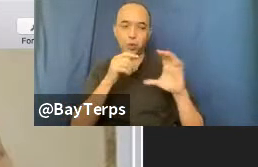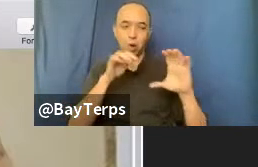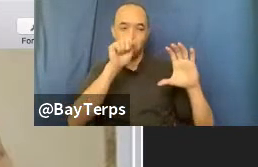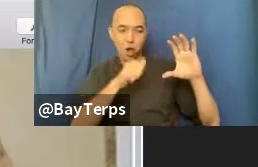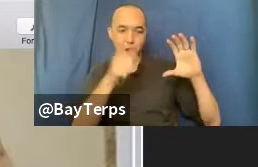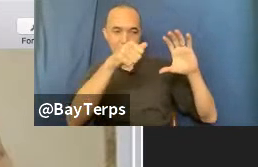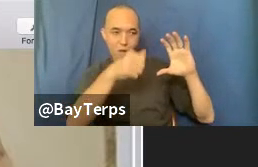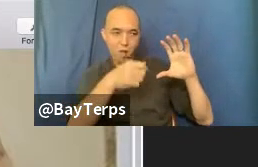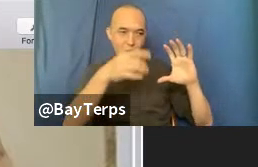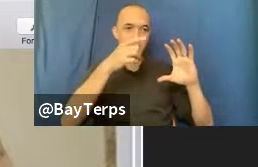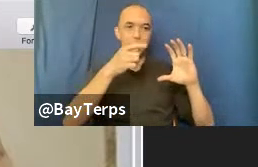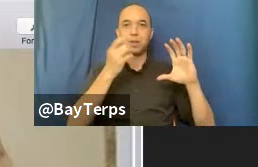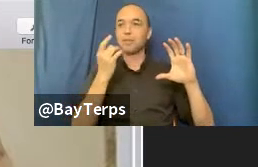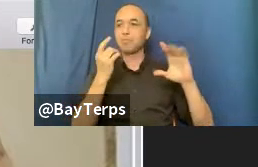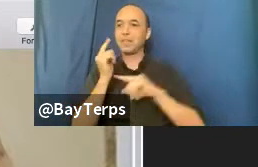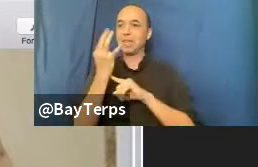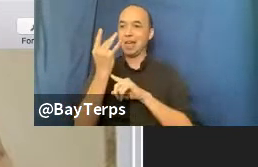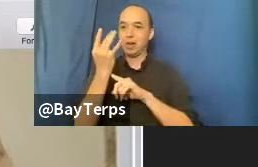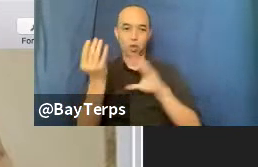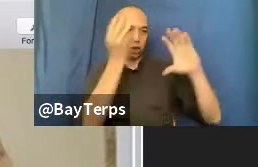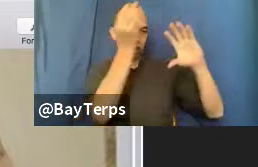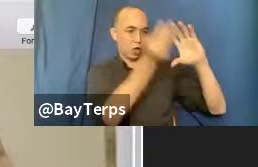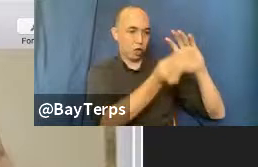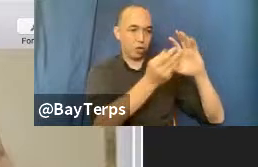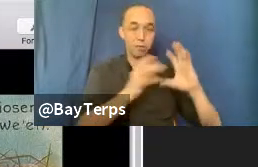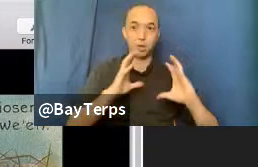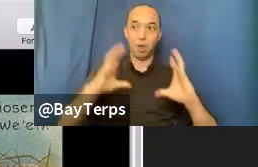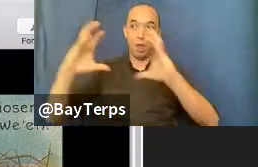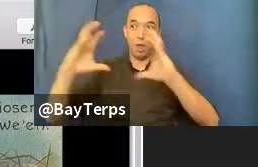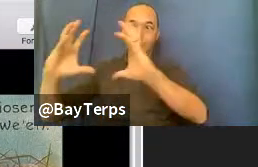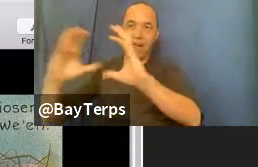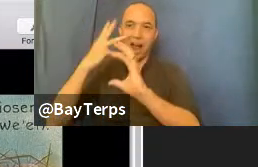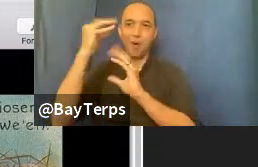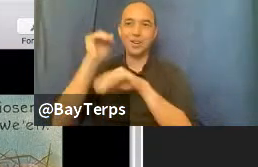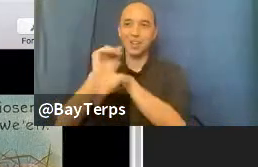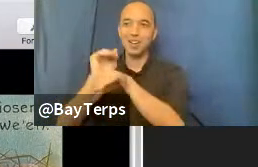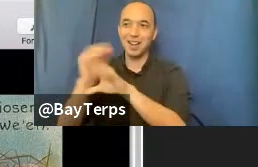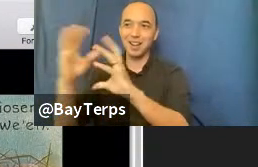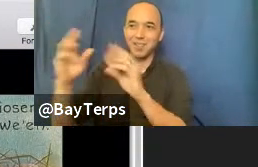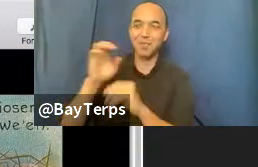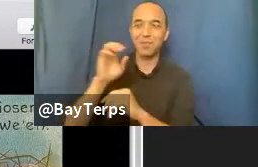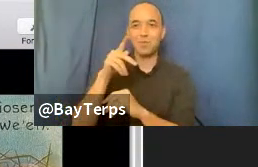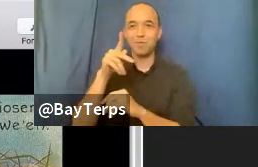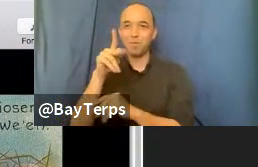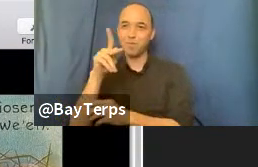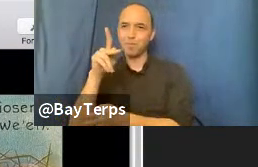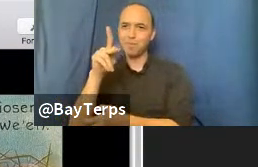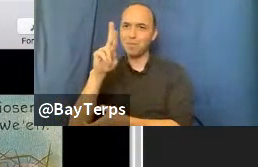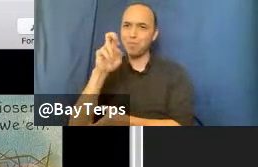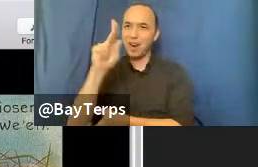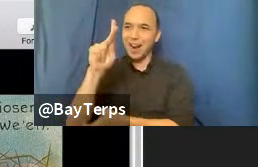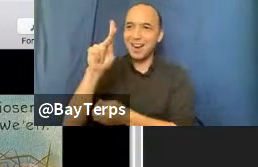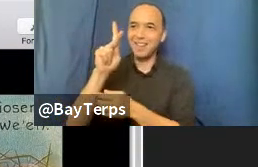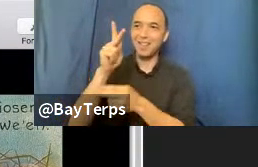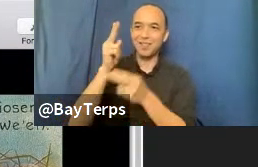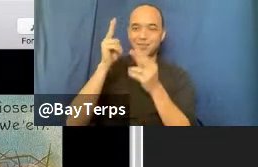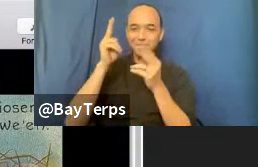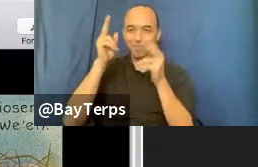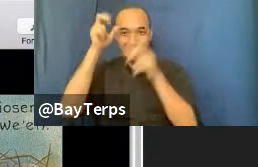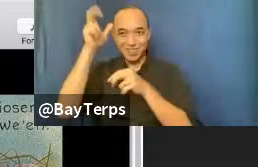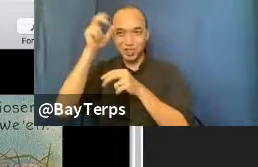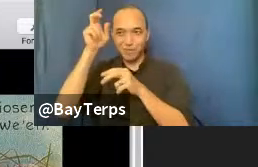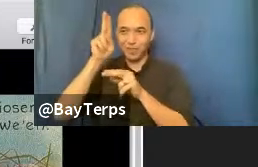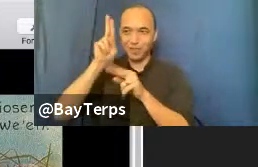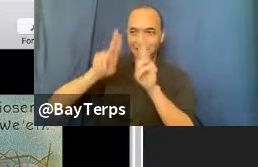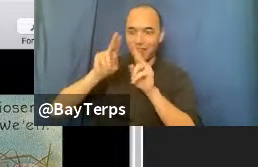so, the tradition caught on. It was originally a prank, but then it became very fashionable. And so, the magazines and newspapers